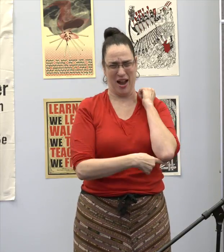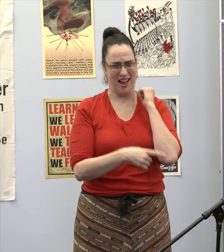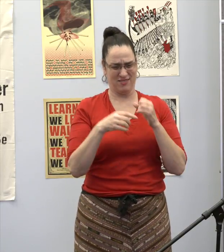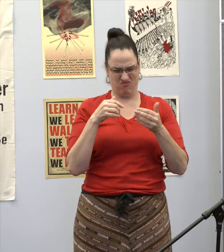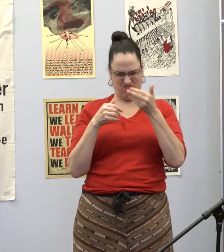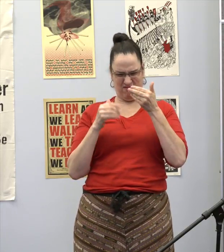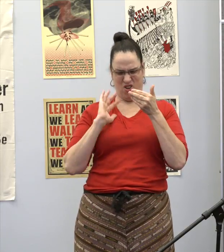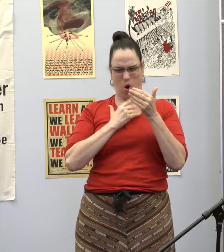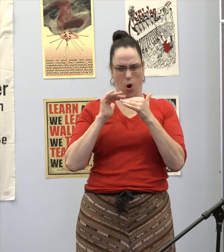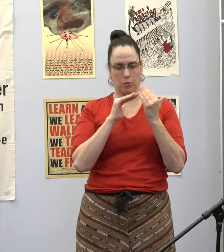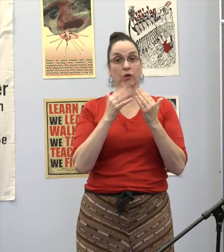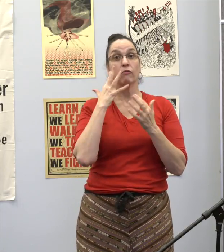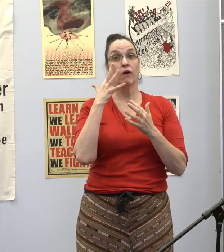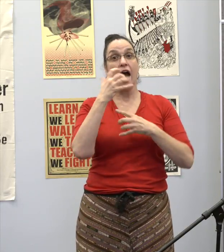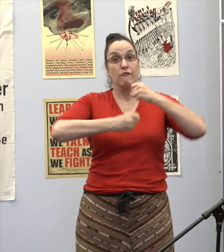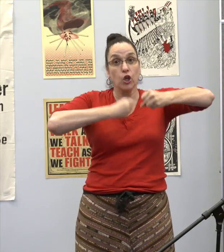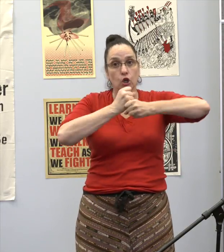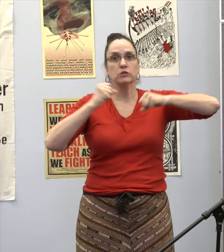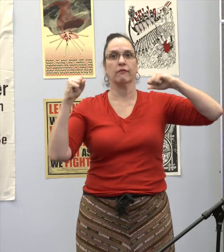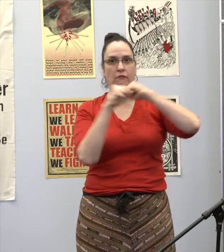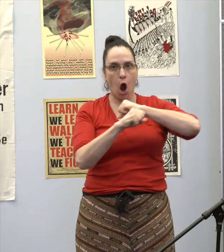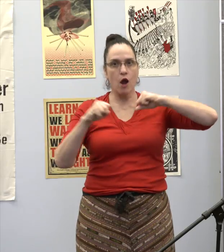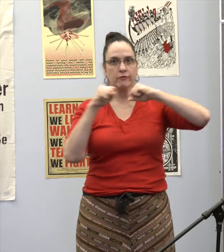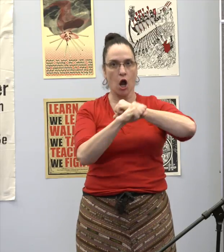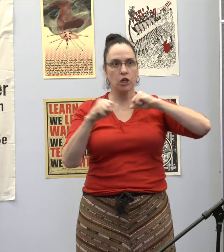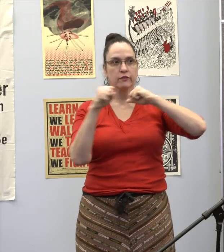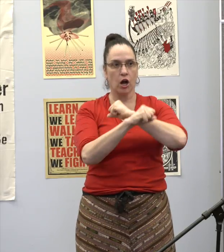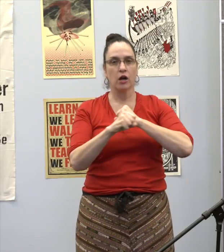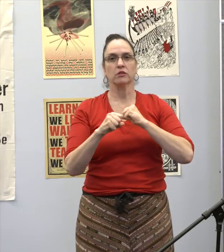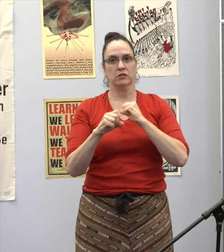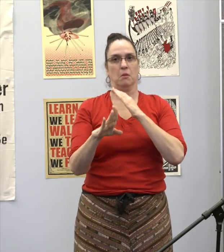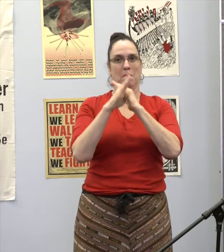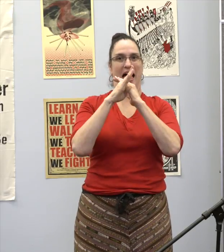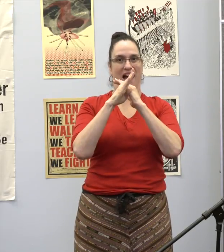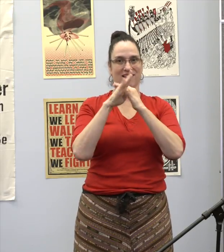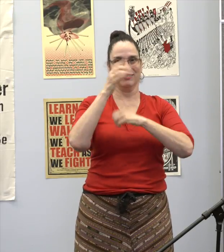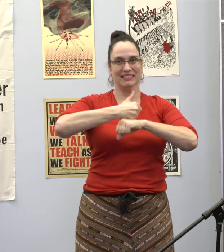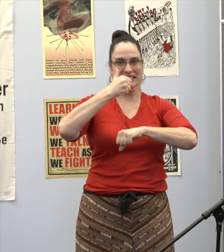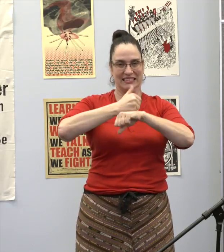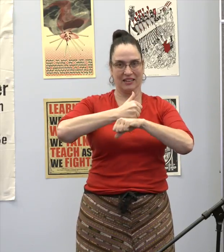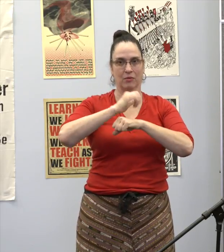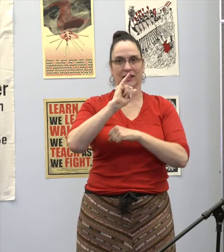5 years we fought for our community to stop this incinerator. We were met with